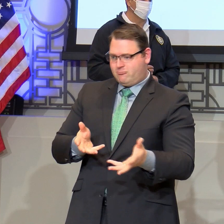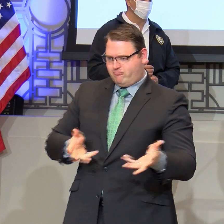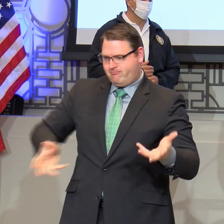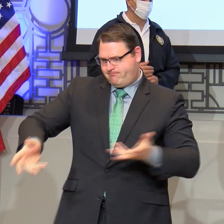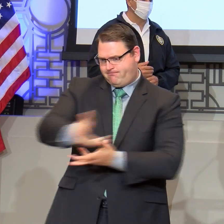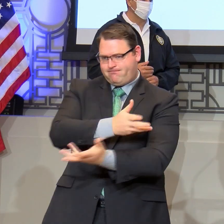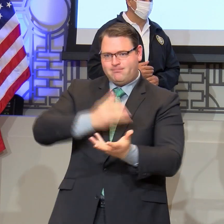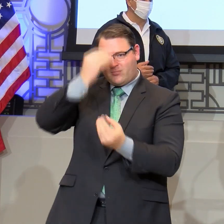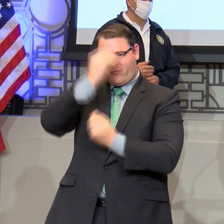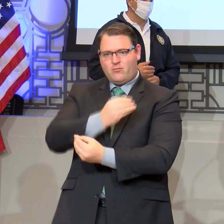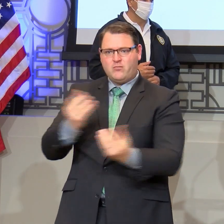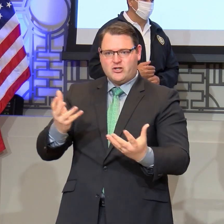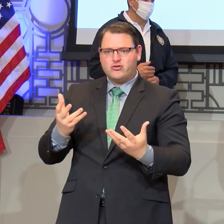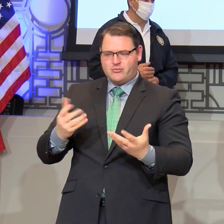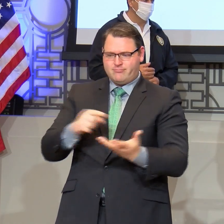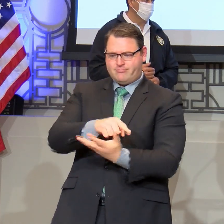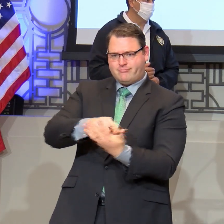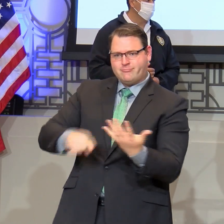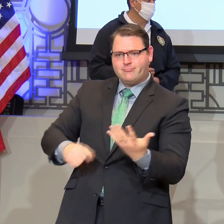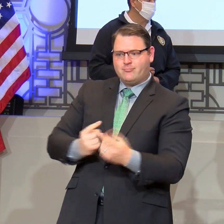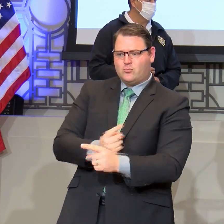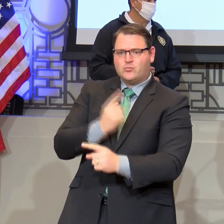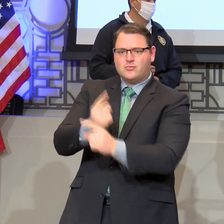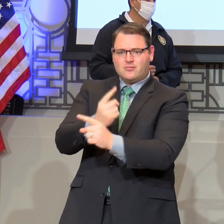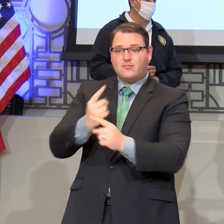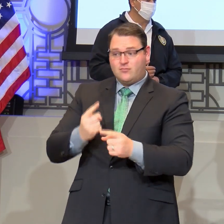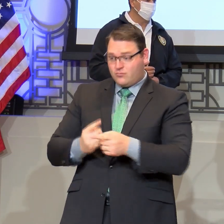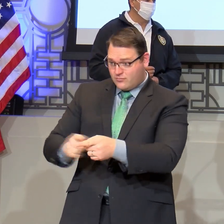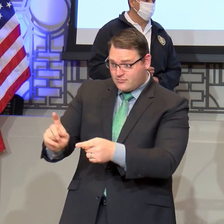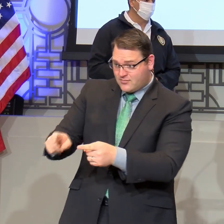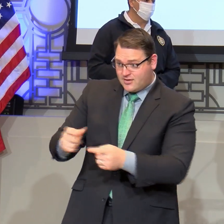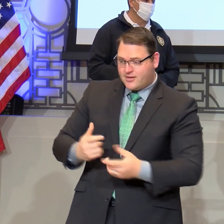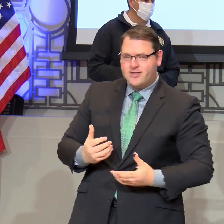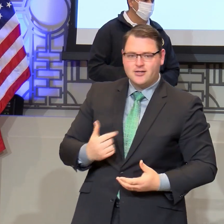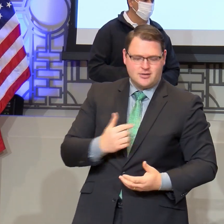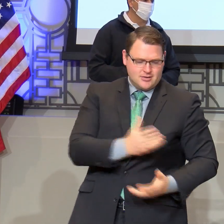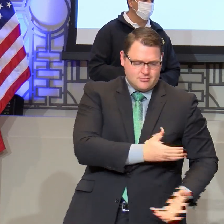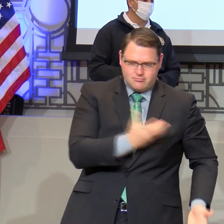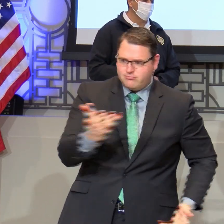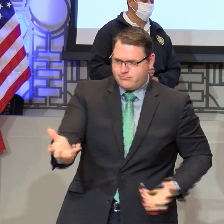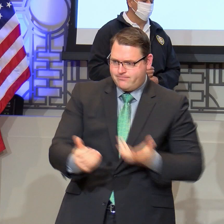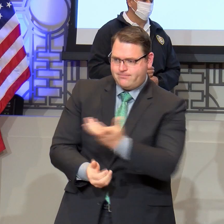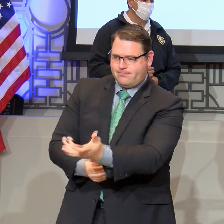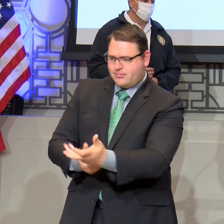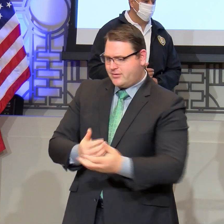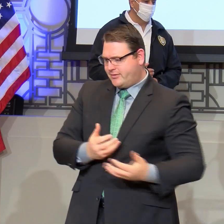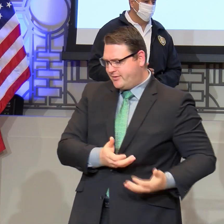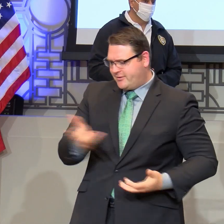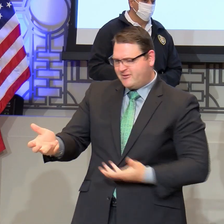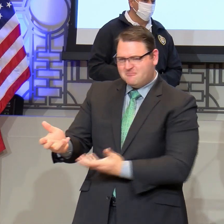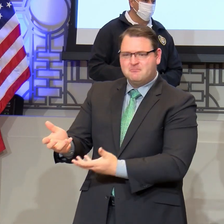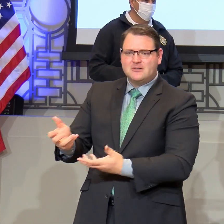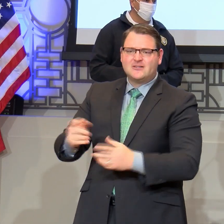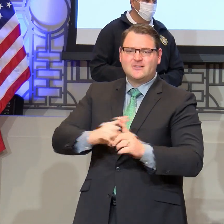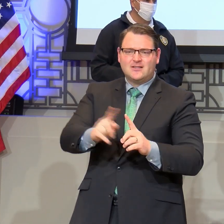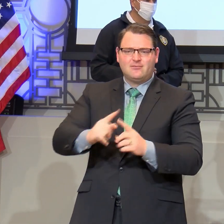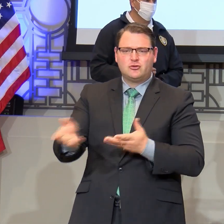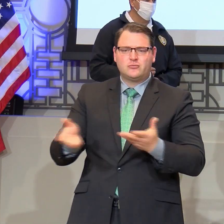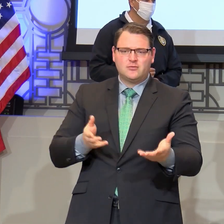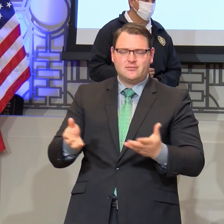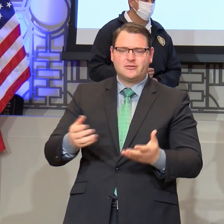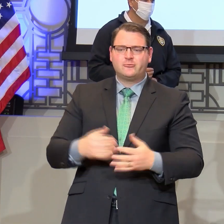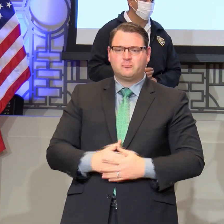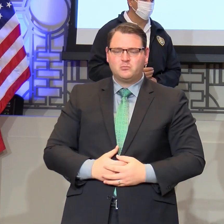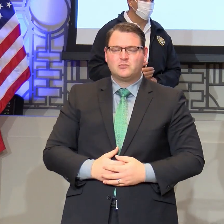and getting proper personal protective equipment for the essential city services. I'd also like to